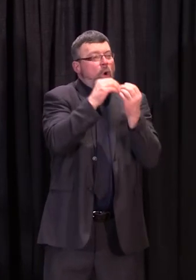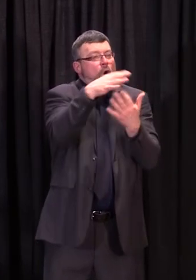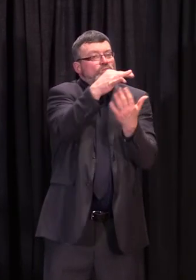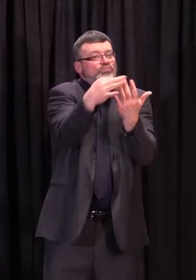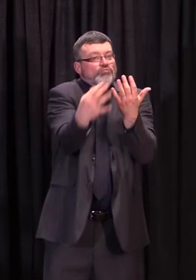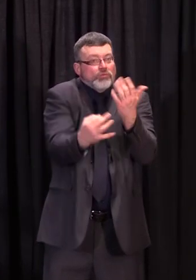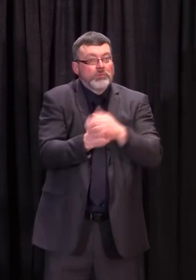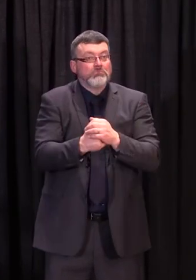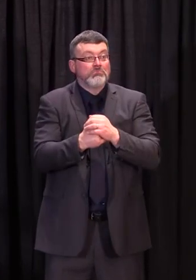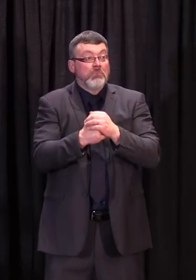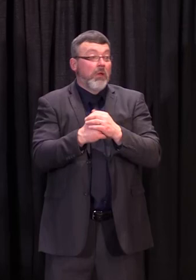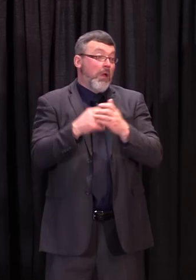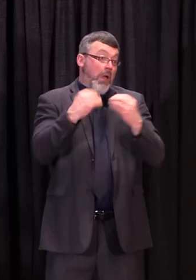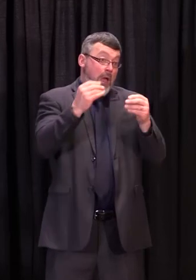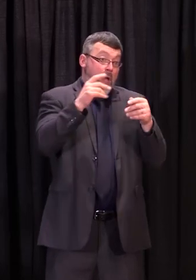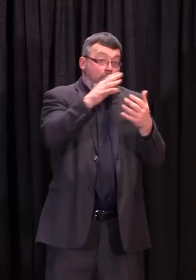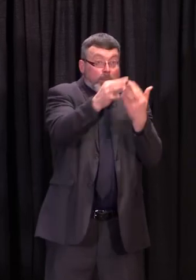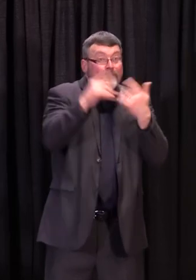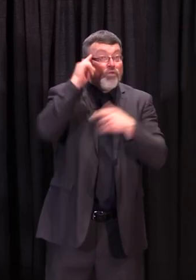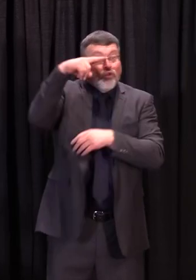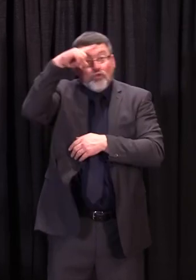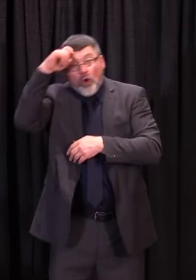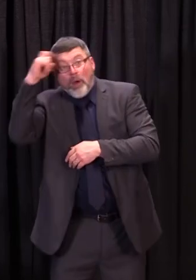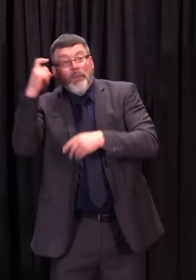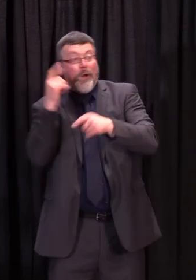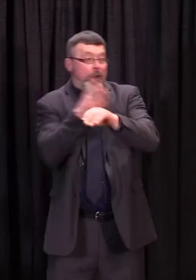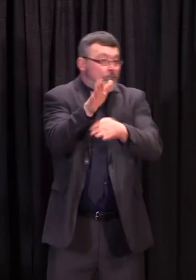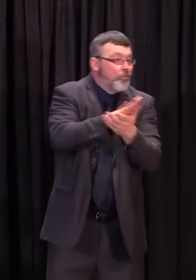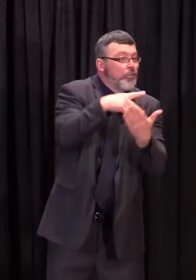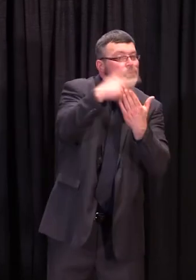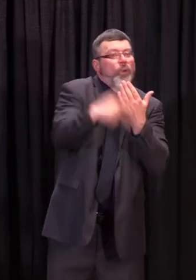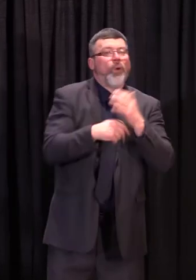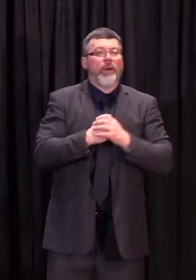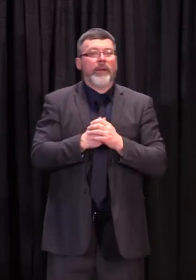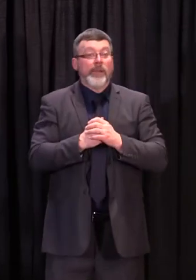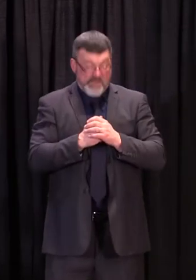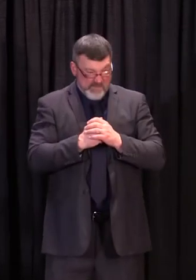would also reduce expenses for these families. For example,